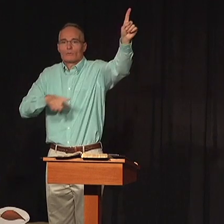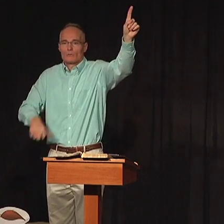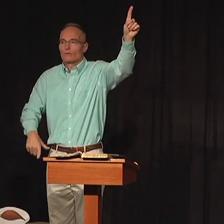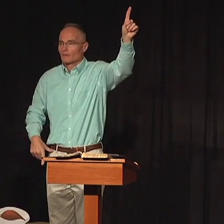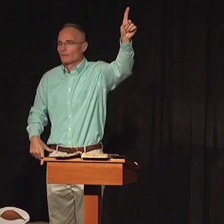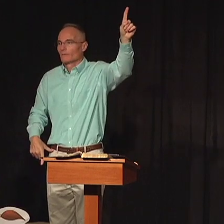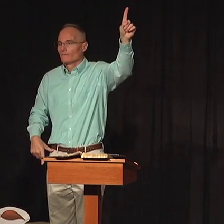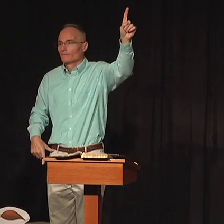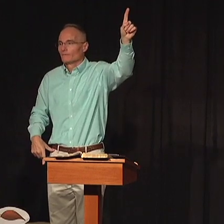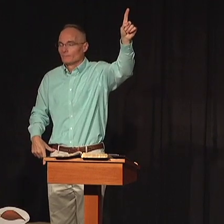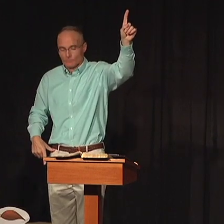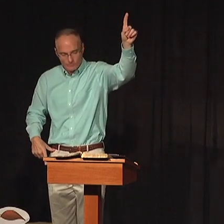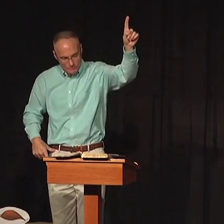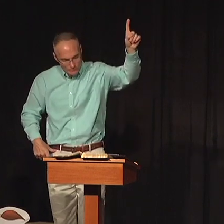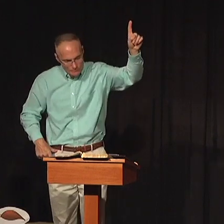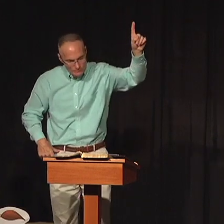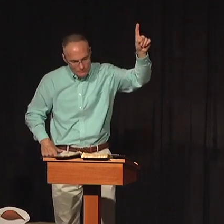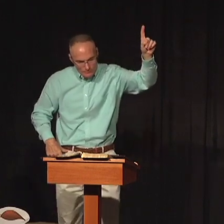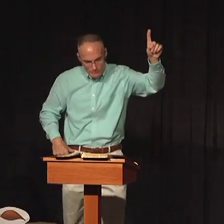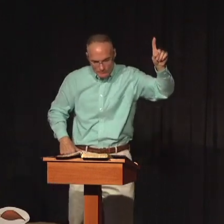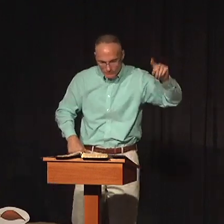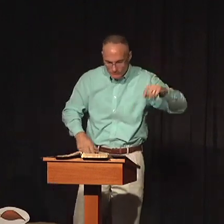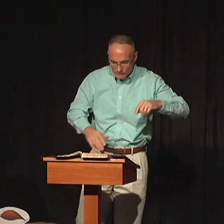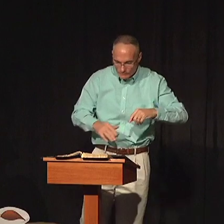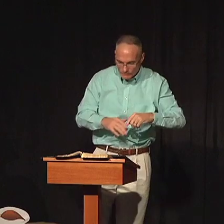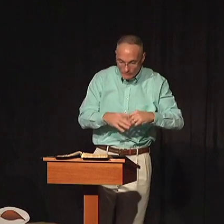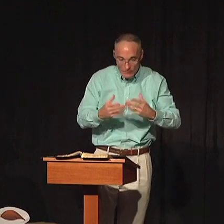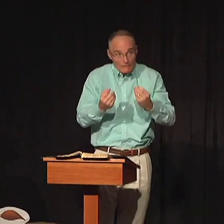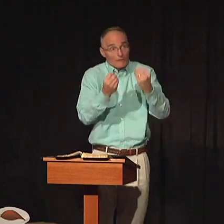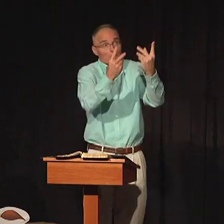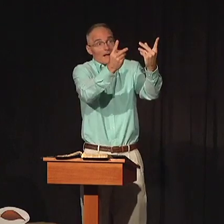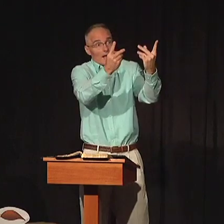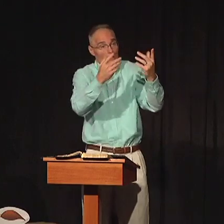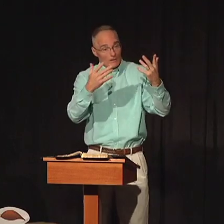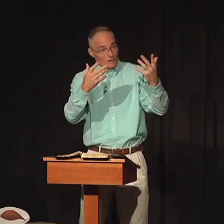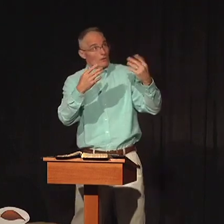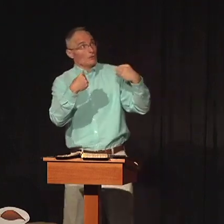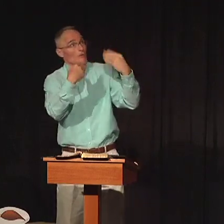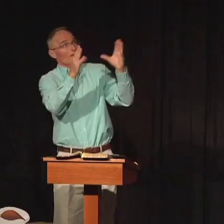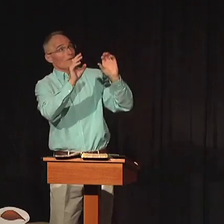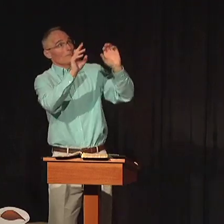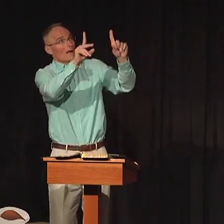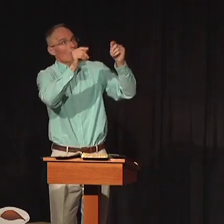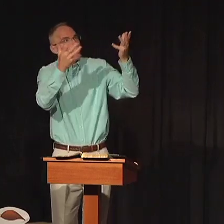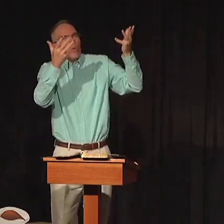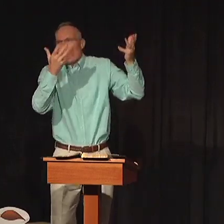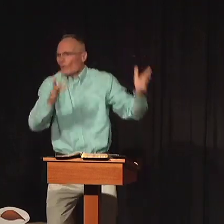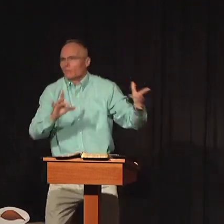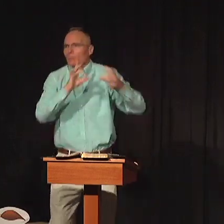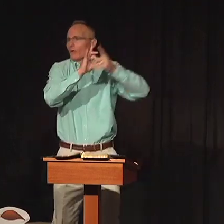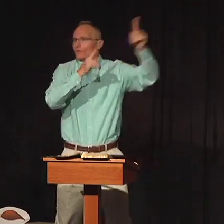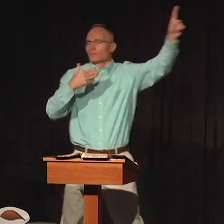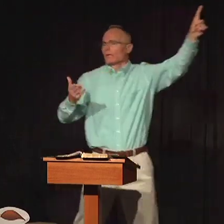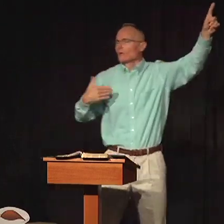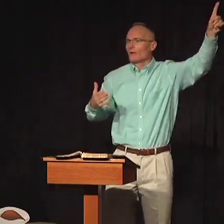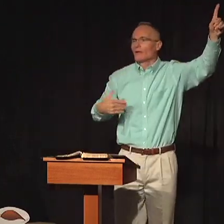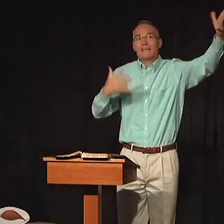You are serving the Lord now. You're giving back what he what